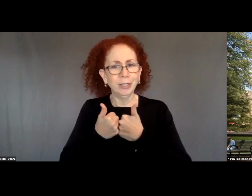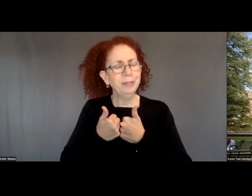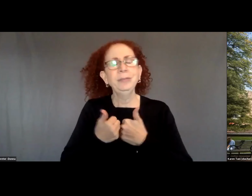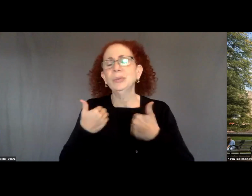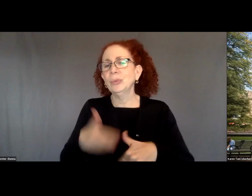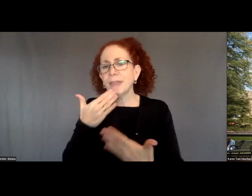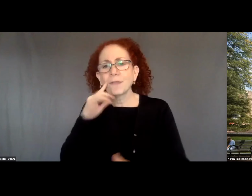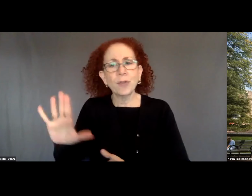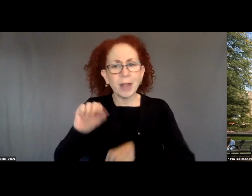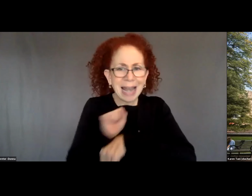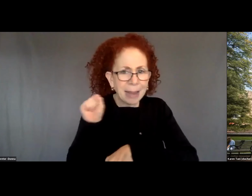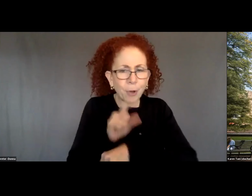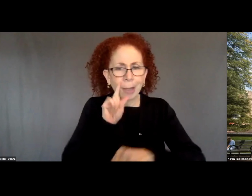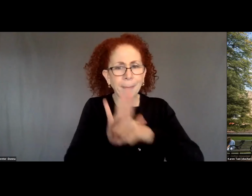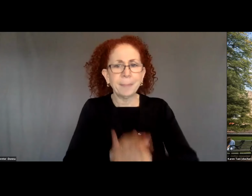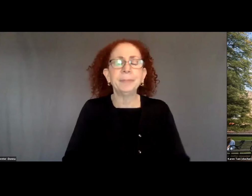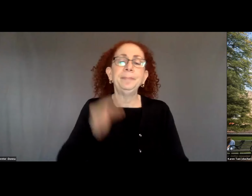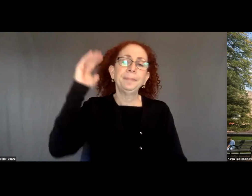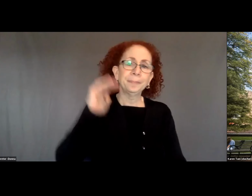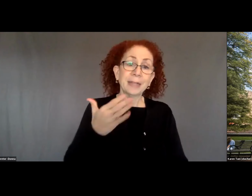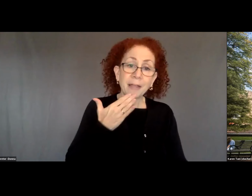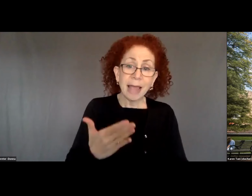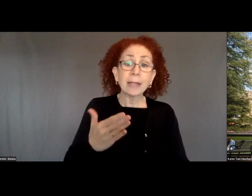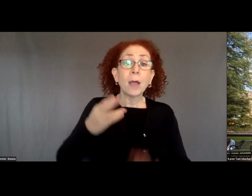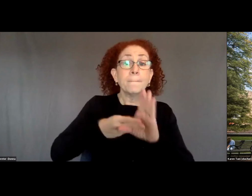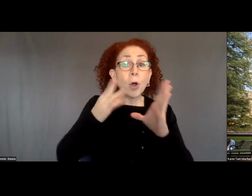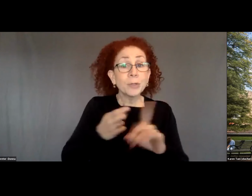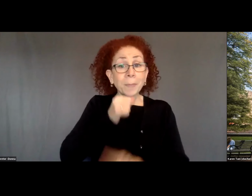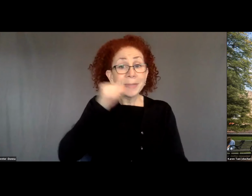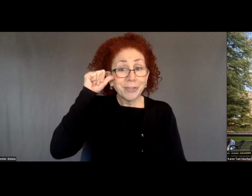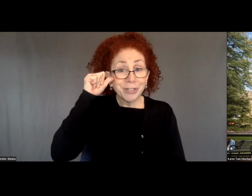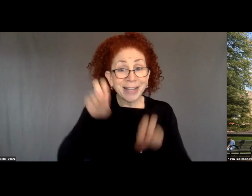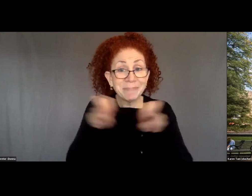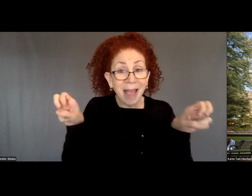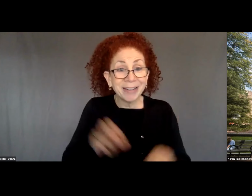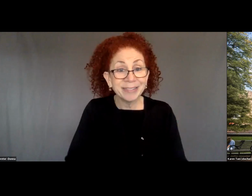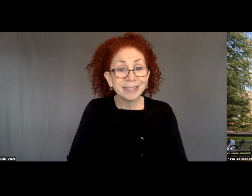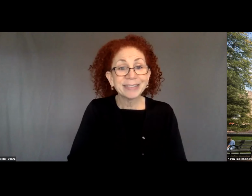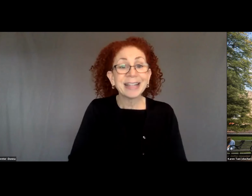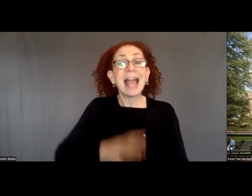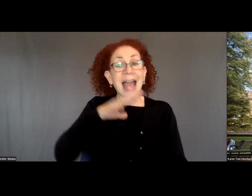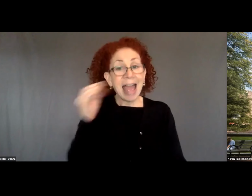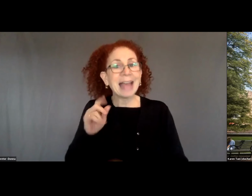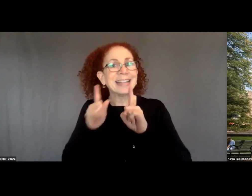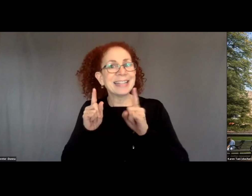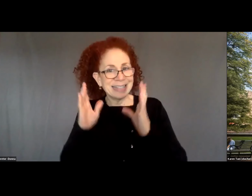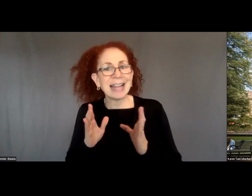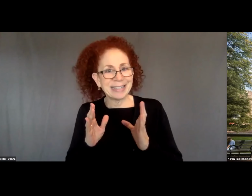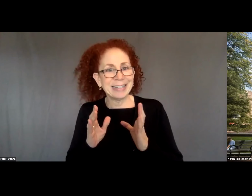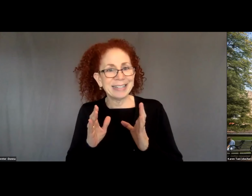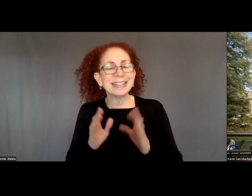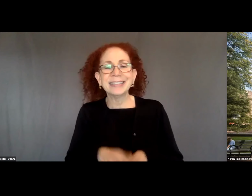labor and commitment. I also want to thank the participants from yesterday's panels and the attendees. People